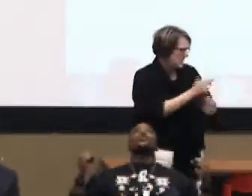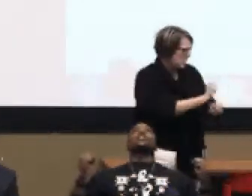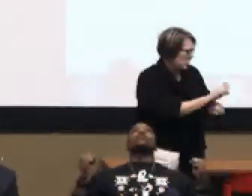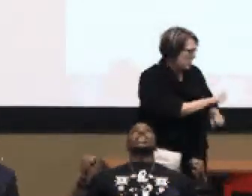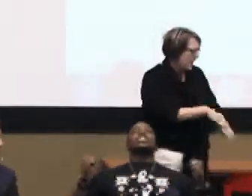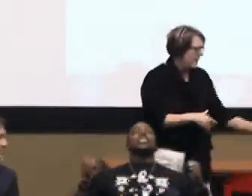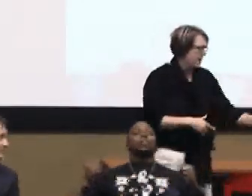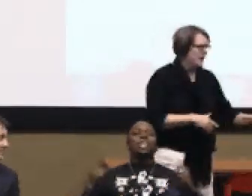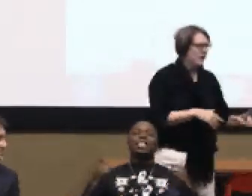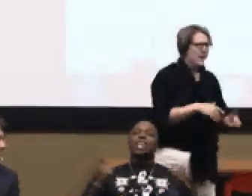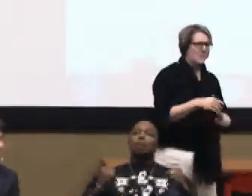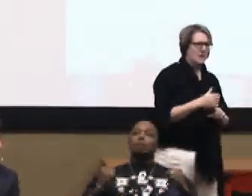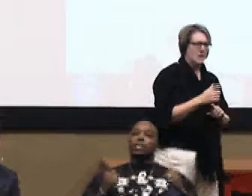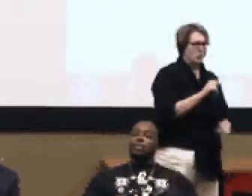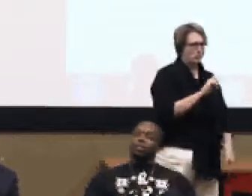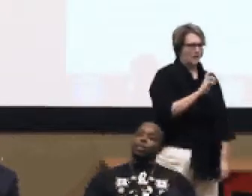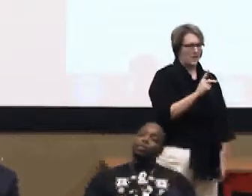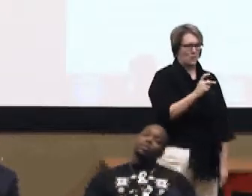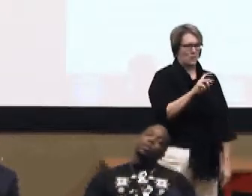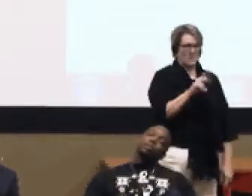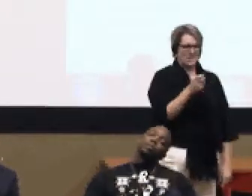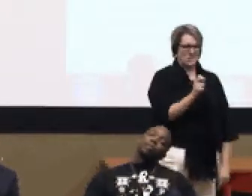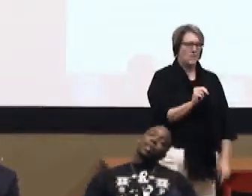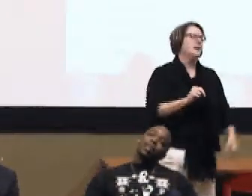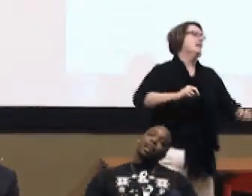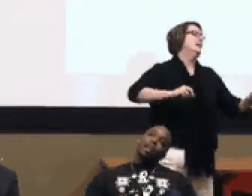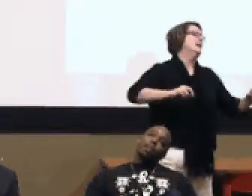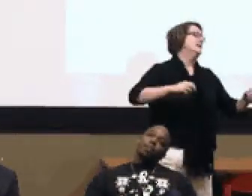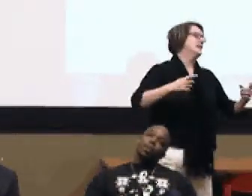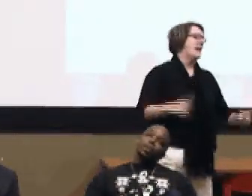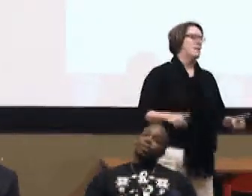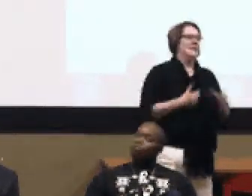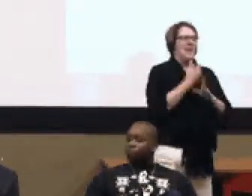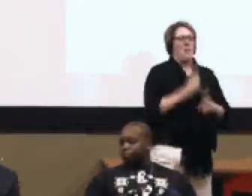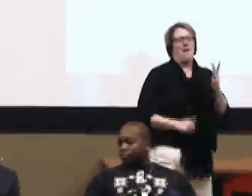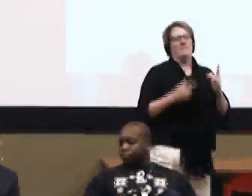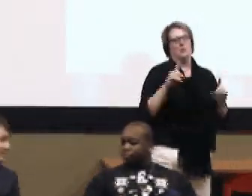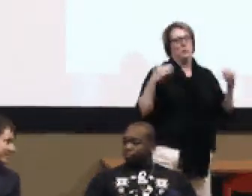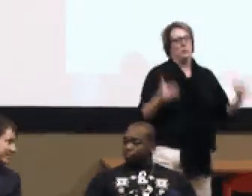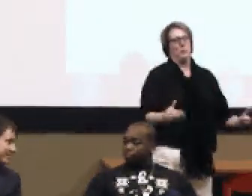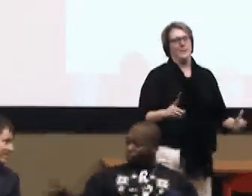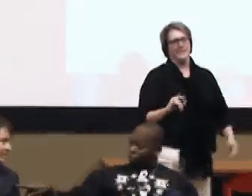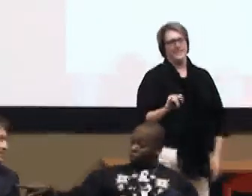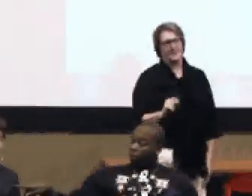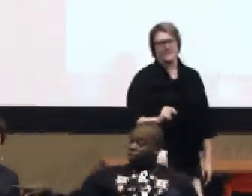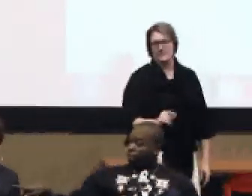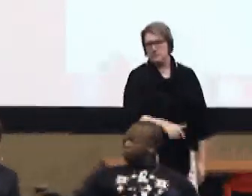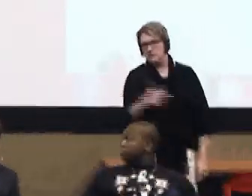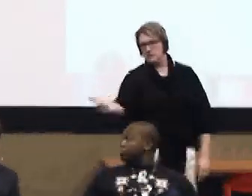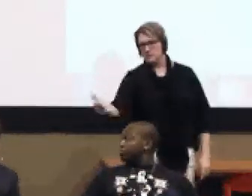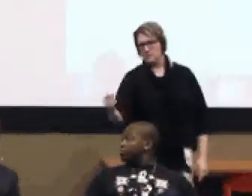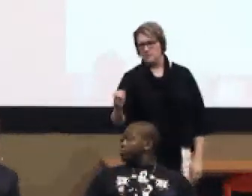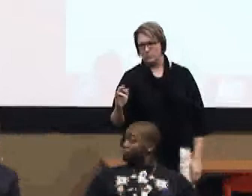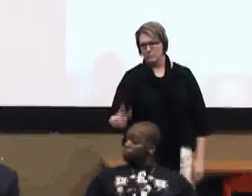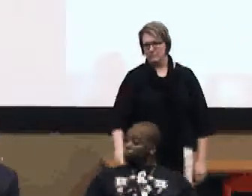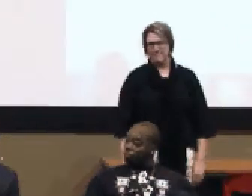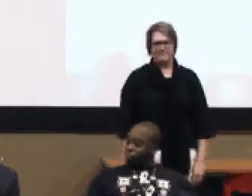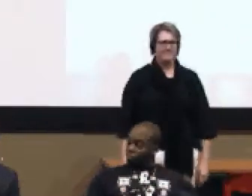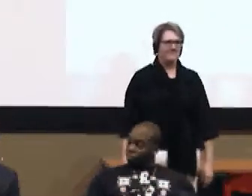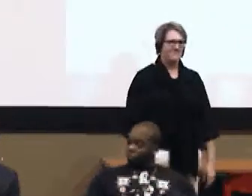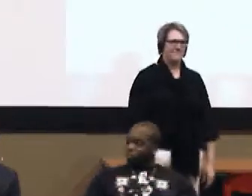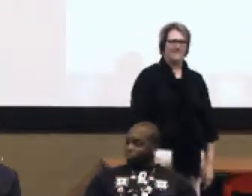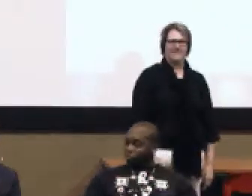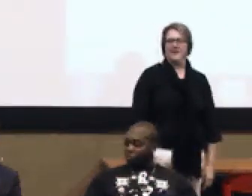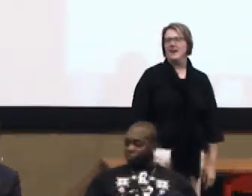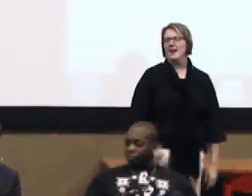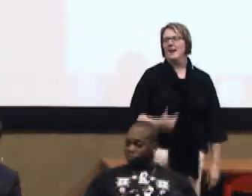right now? Triggeration. I'm like, damn it. Now I got to do it. On to you, sir.